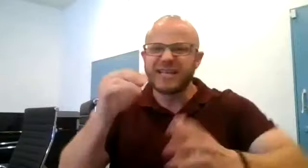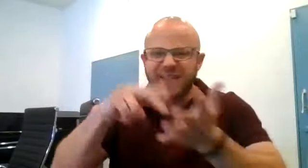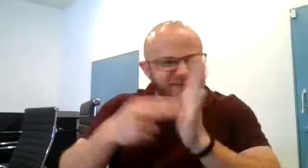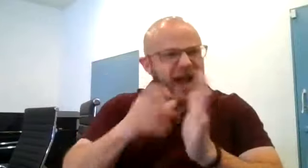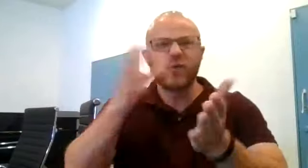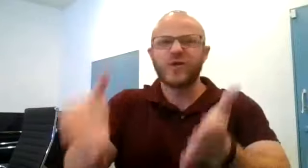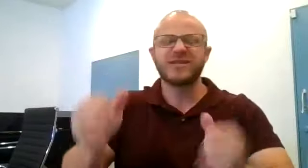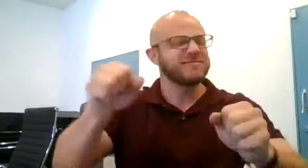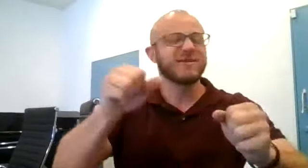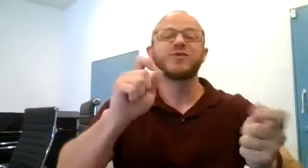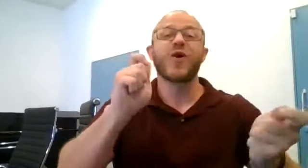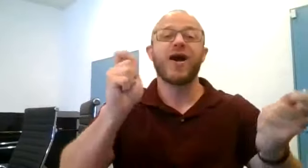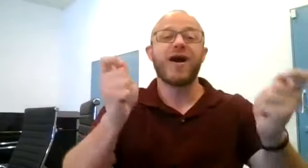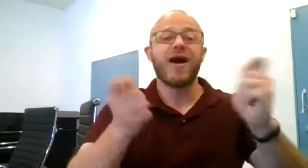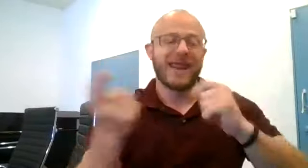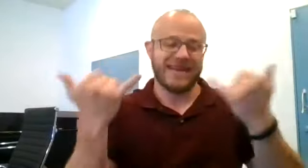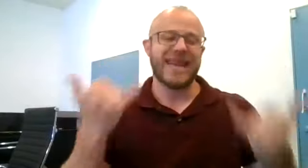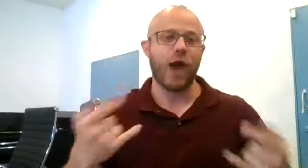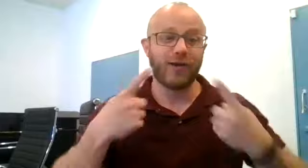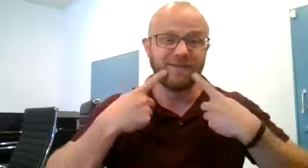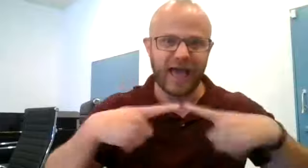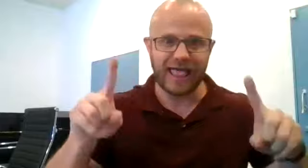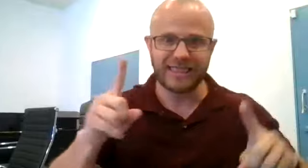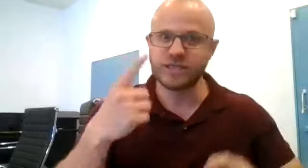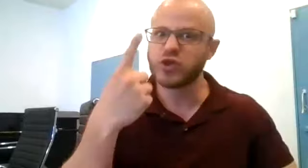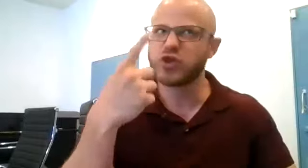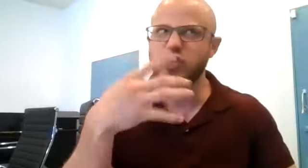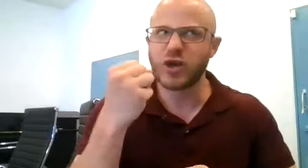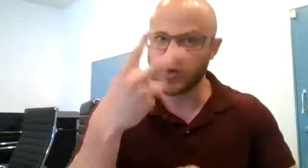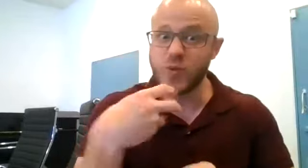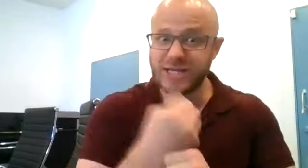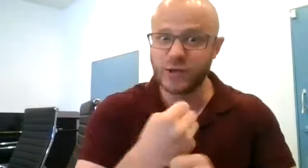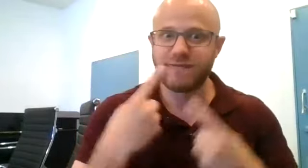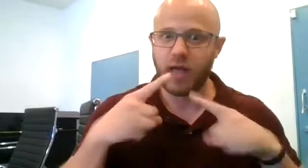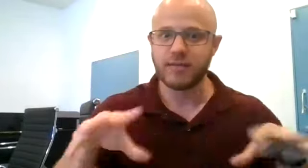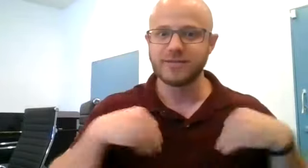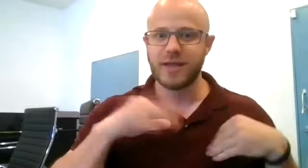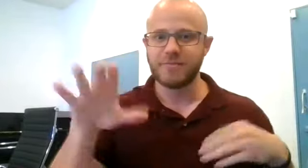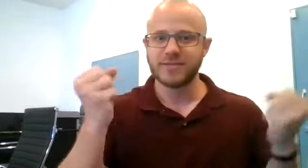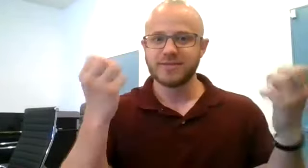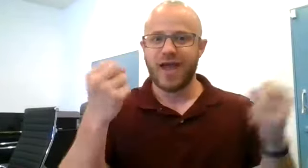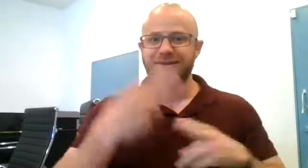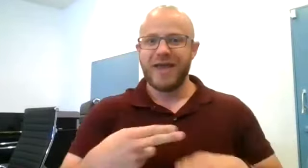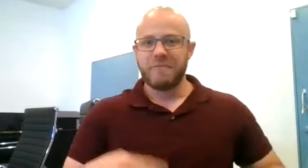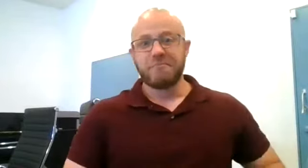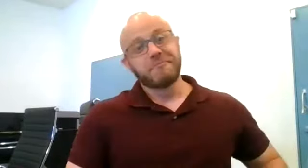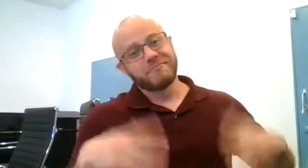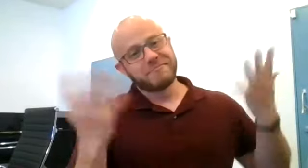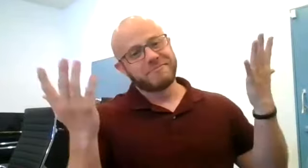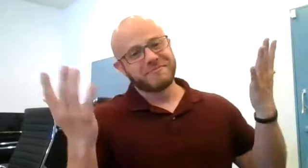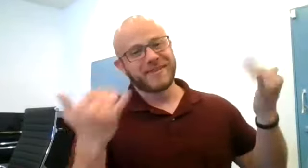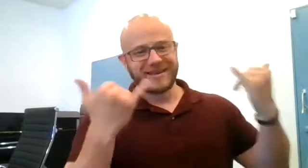always saying, fine, fine, fine. So now, finally, it took 2 years for him to accept that new name.